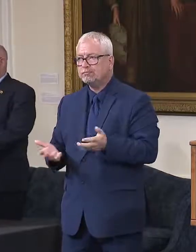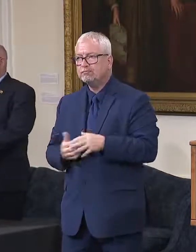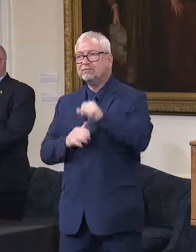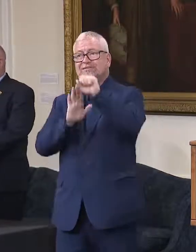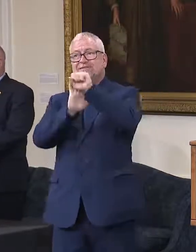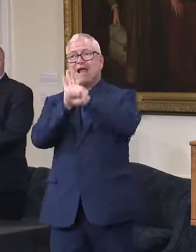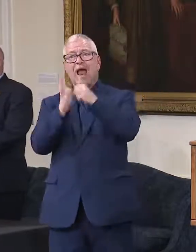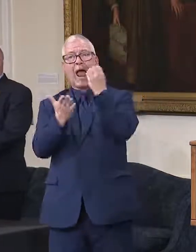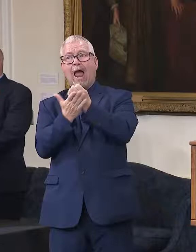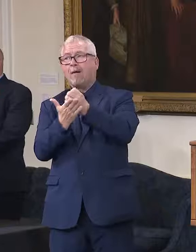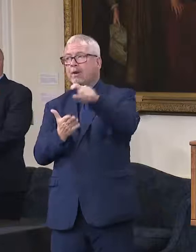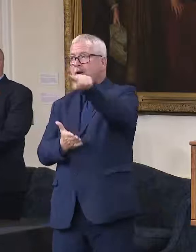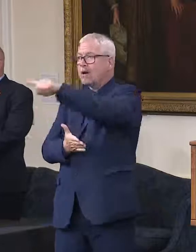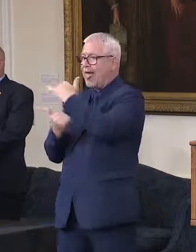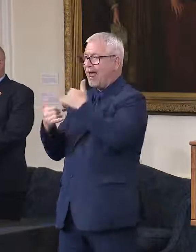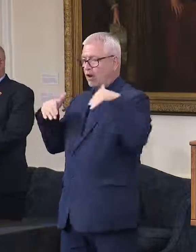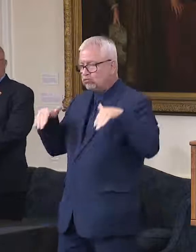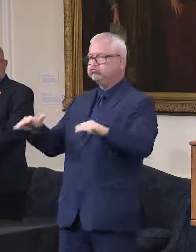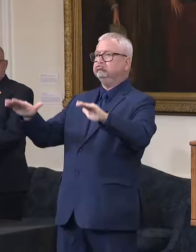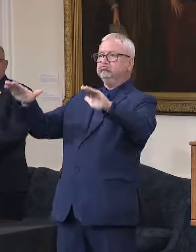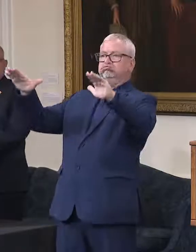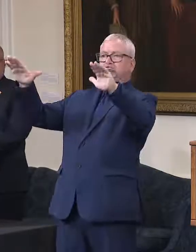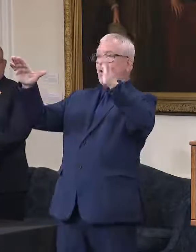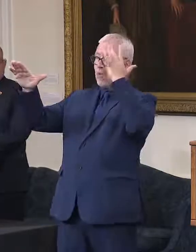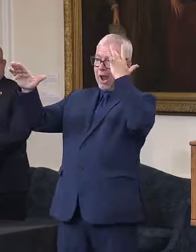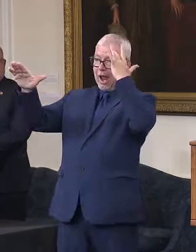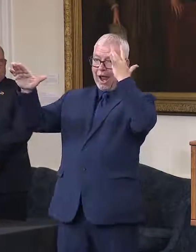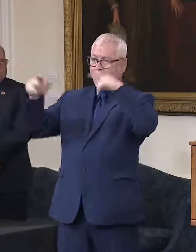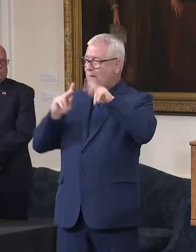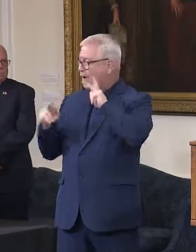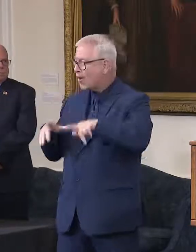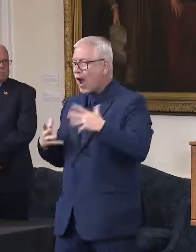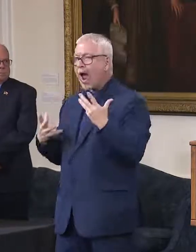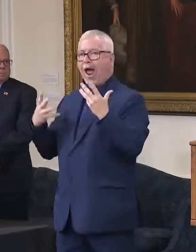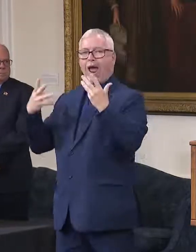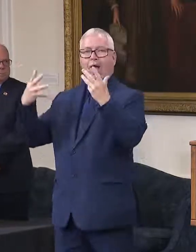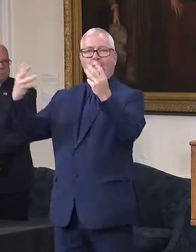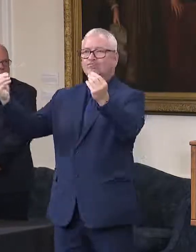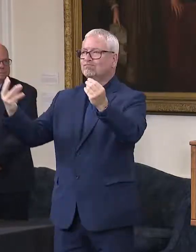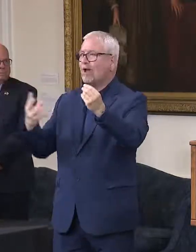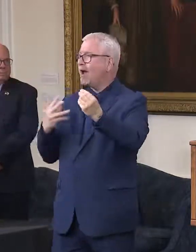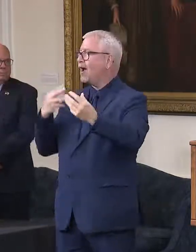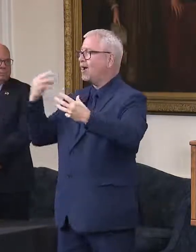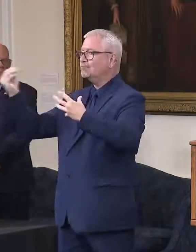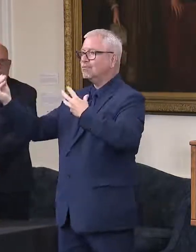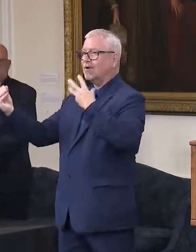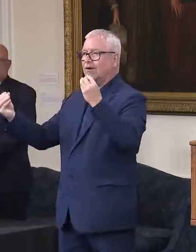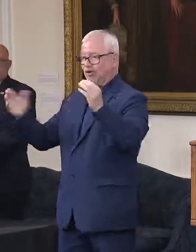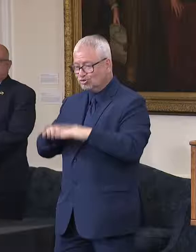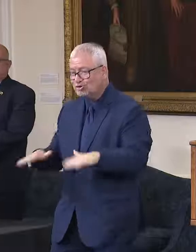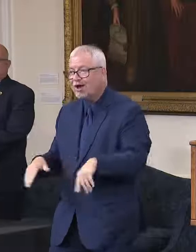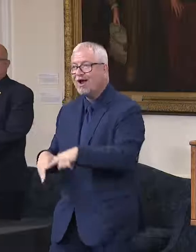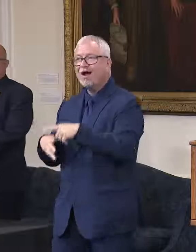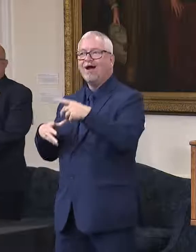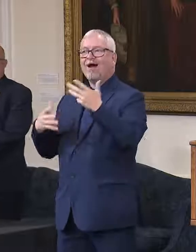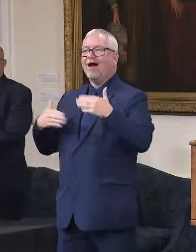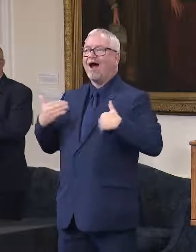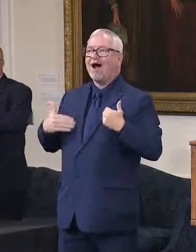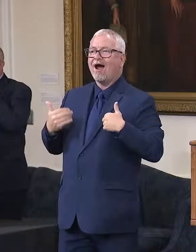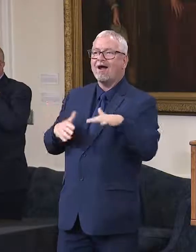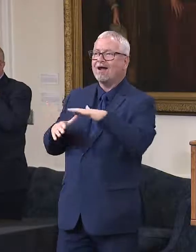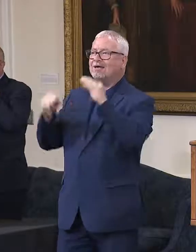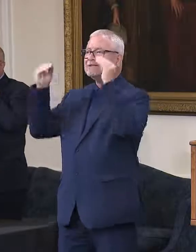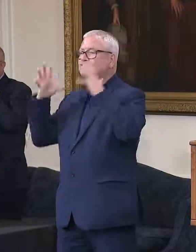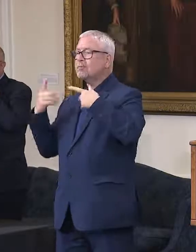these vaccines are protecting us. And Maryland's children, young adults, and teachers are back in school because of how well